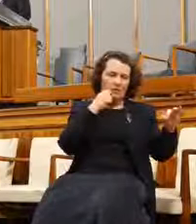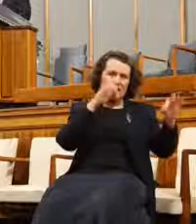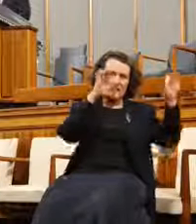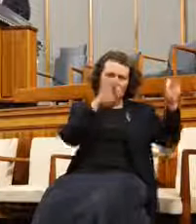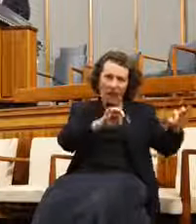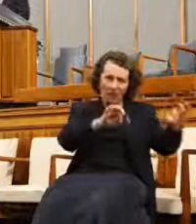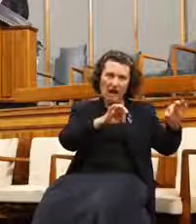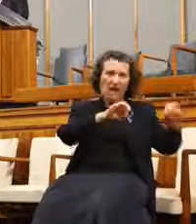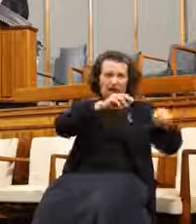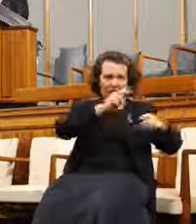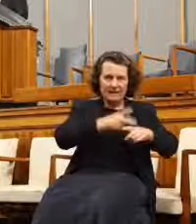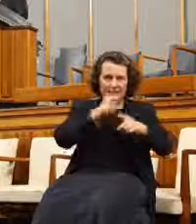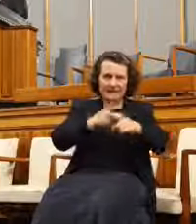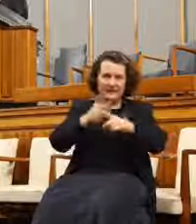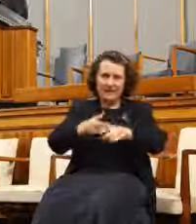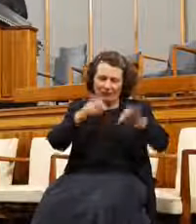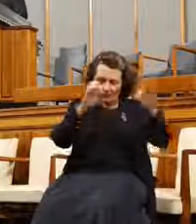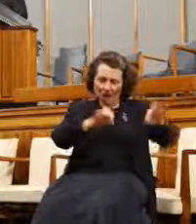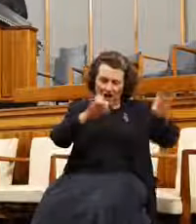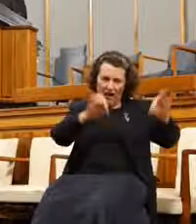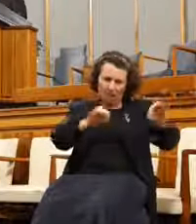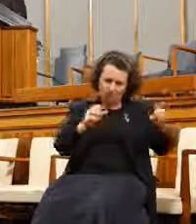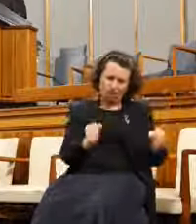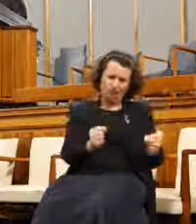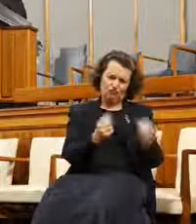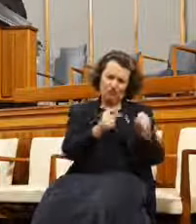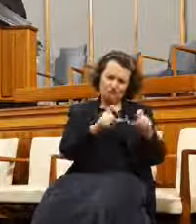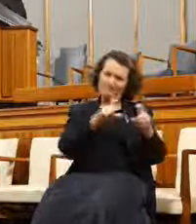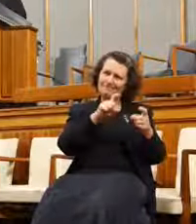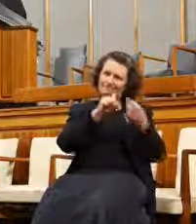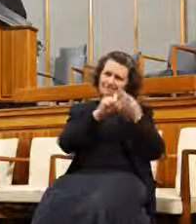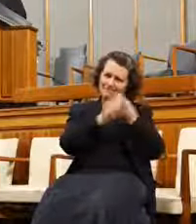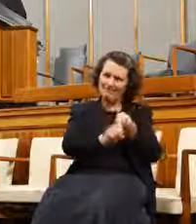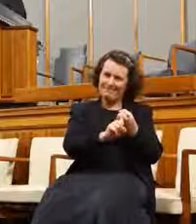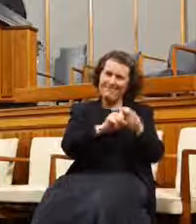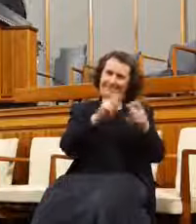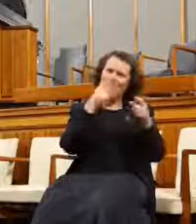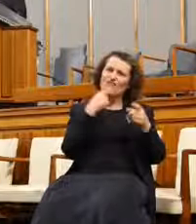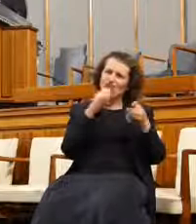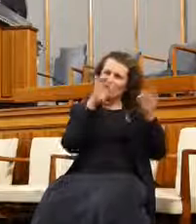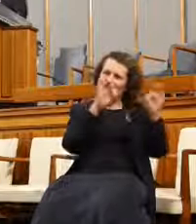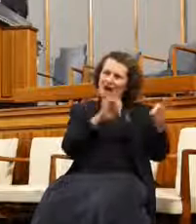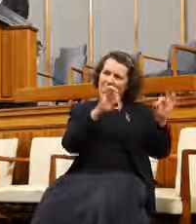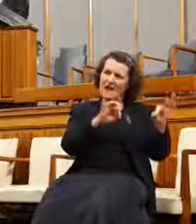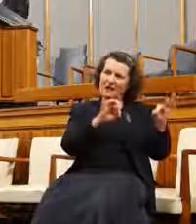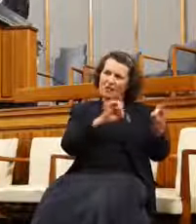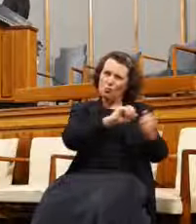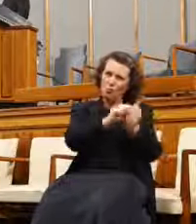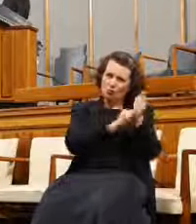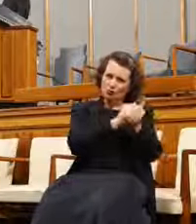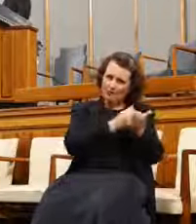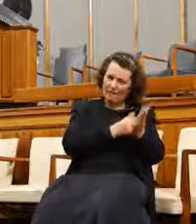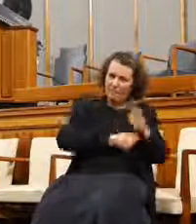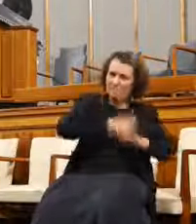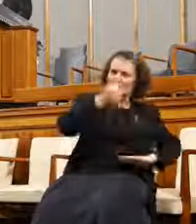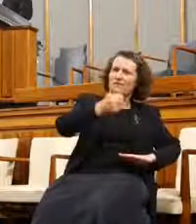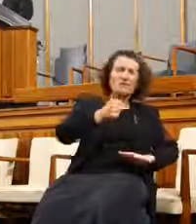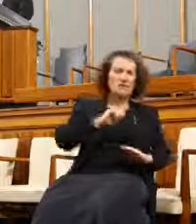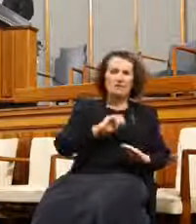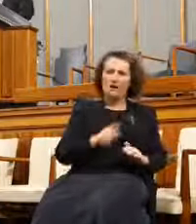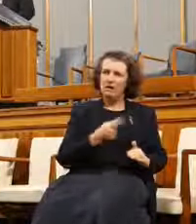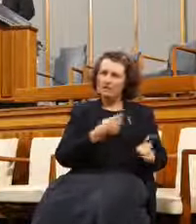you couldn't remove it, you couldn't get rid of it, you couldn't shift it or wash it out. They were renowned for it. Though your